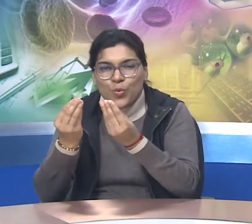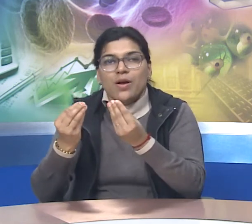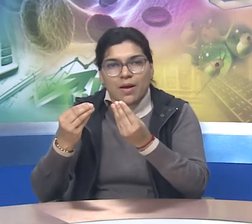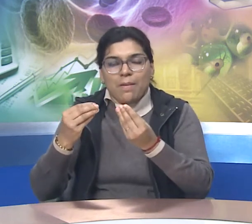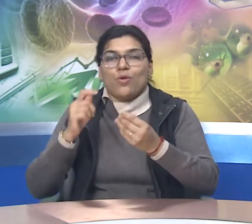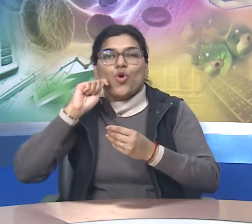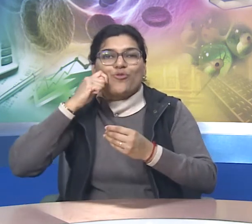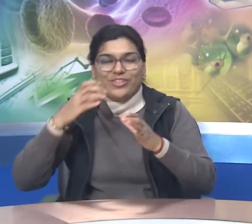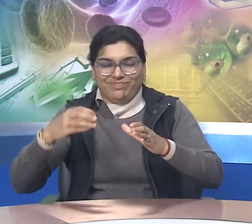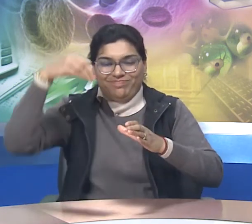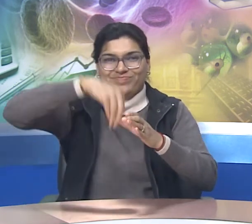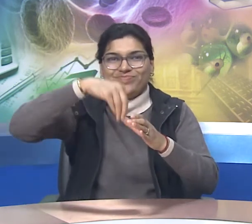was passed around.